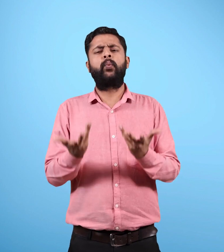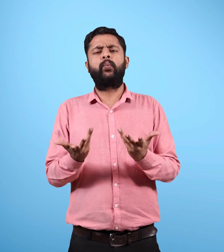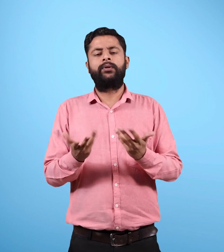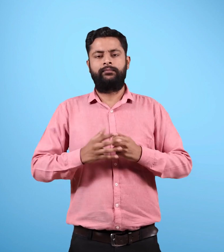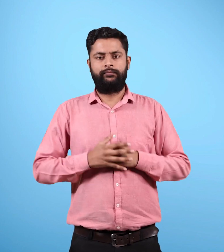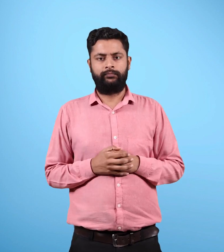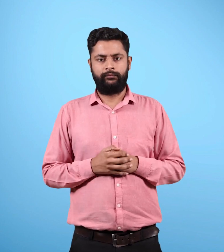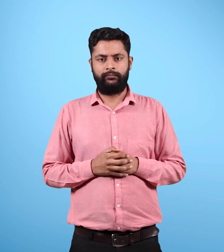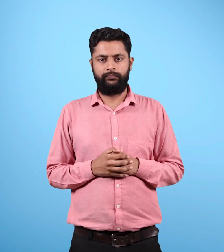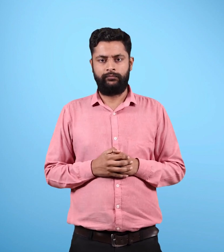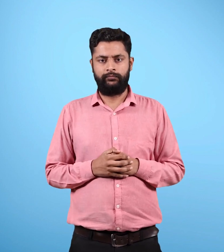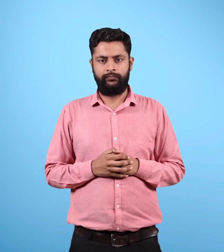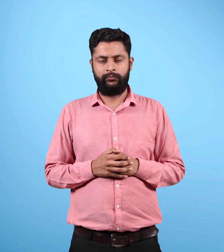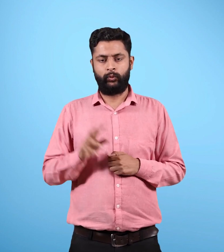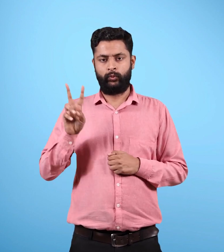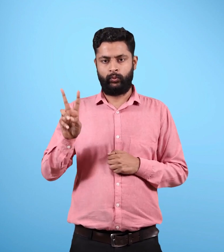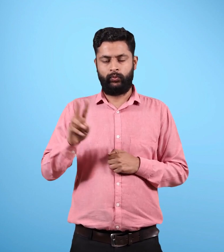If not, why? 2.